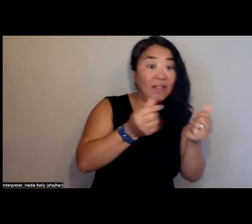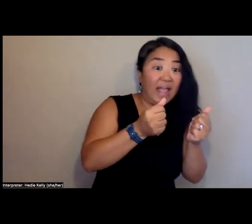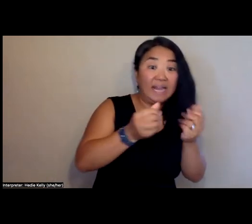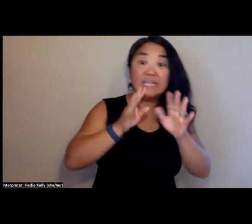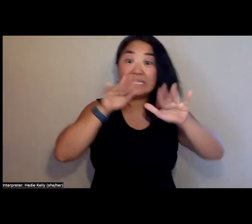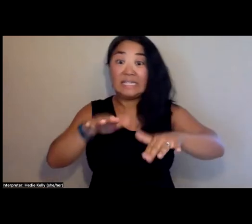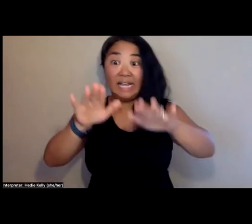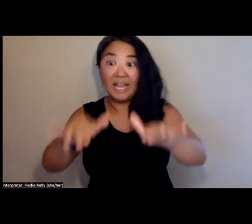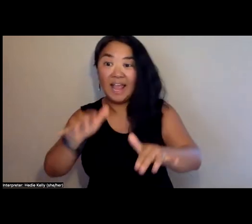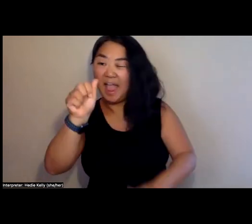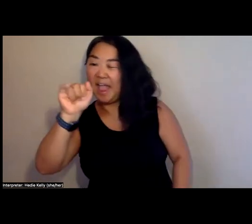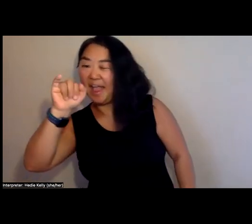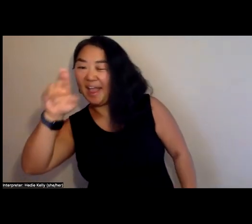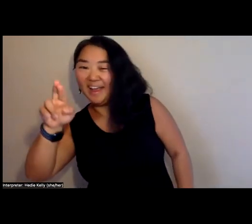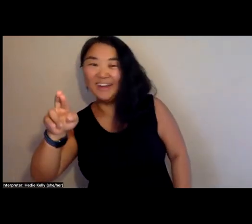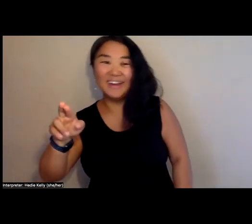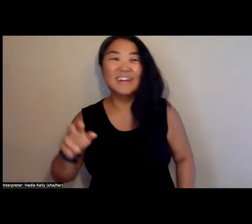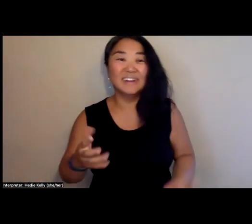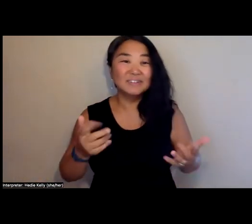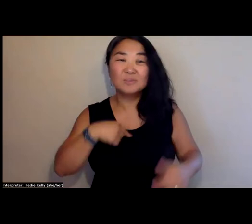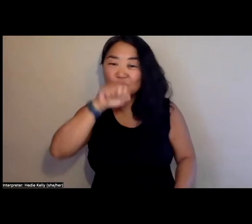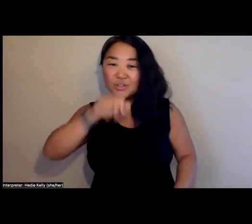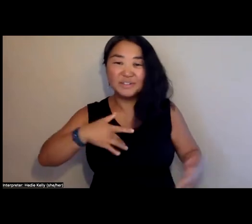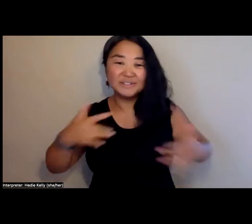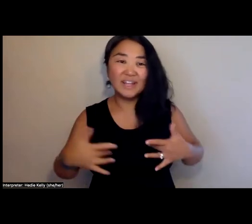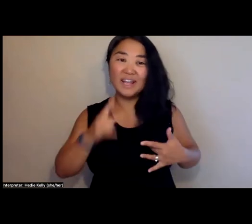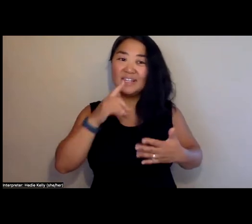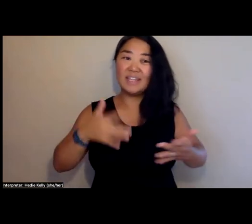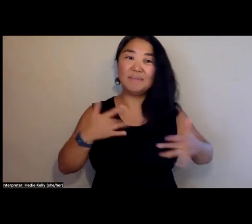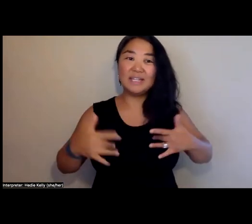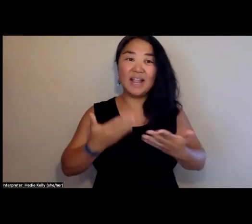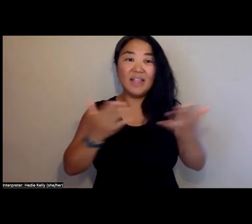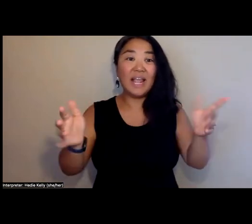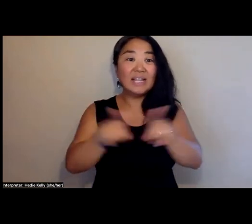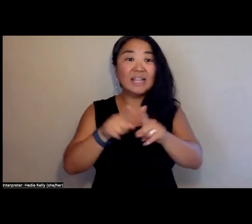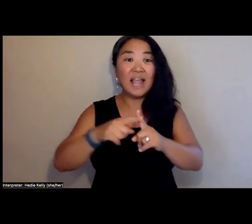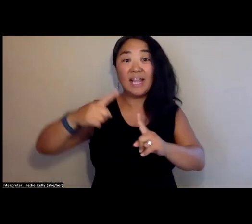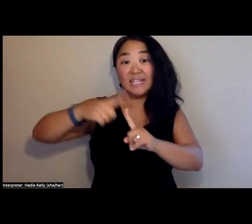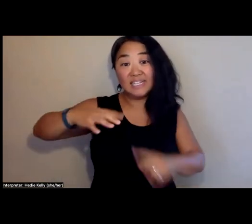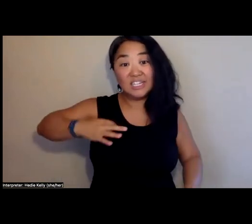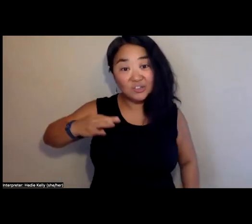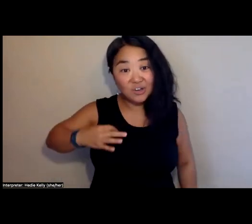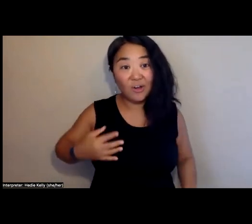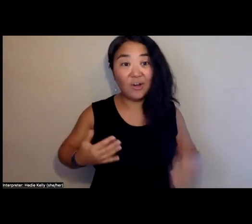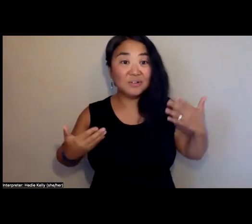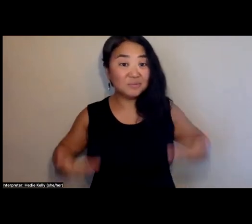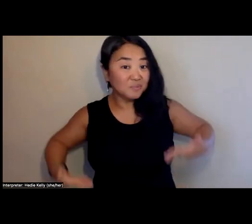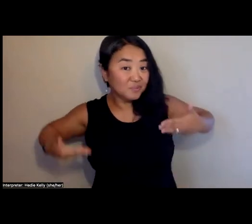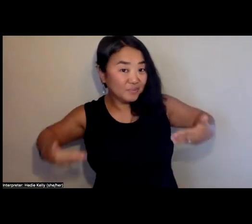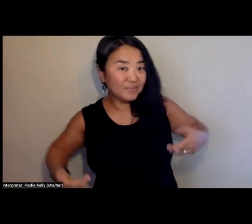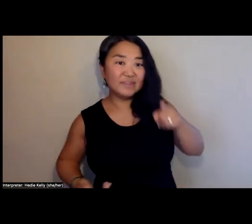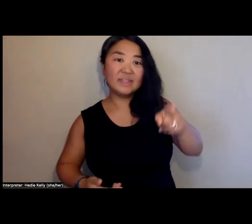1st. We'll also have just some exciting things like perimeter t-shirts. You can get some of the